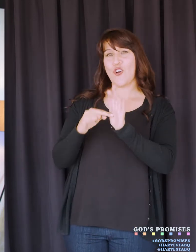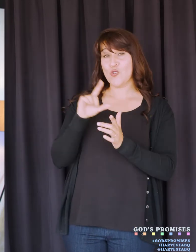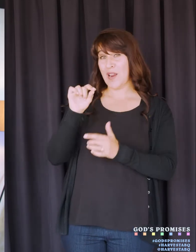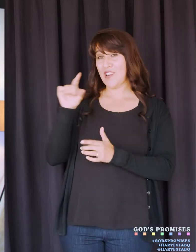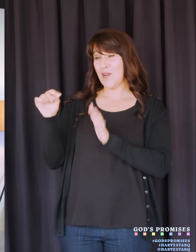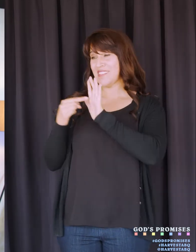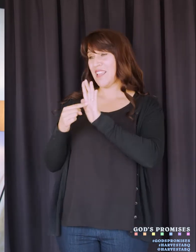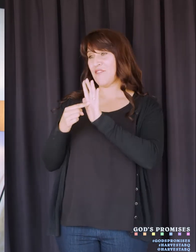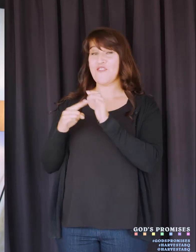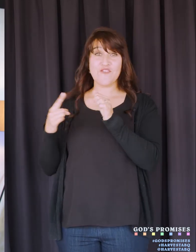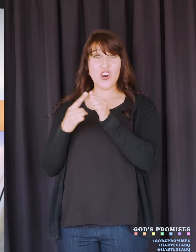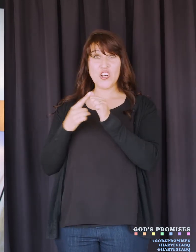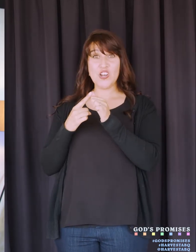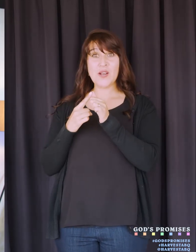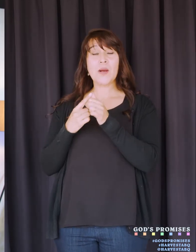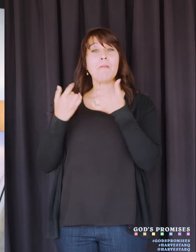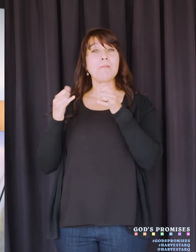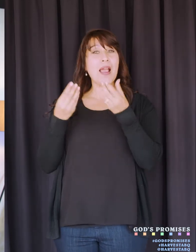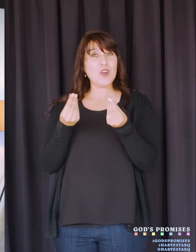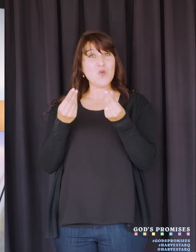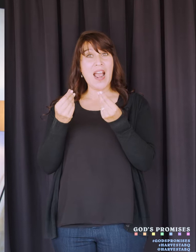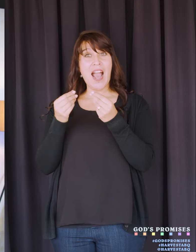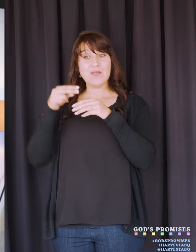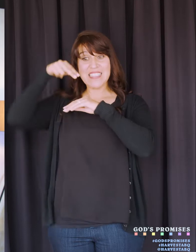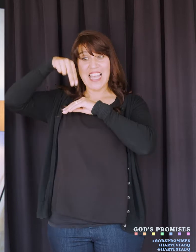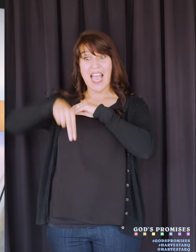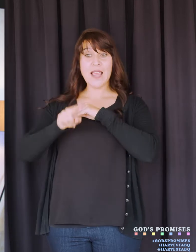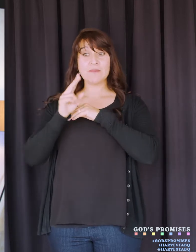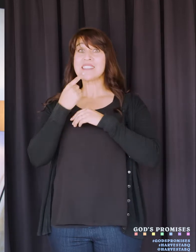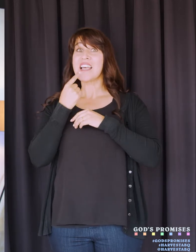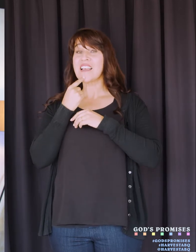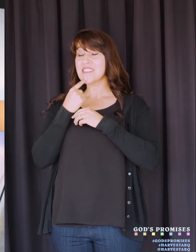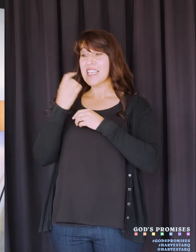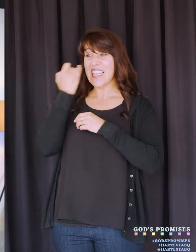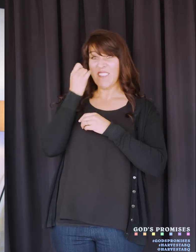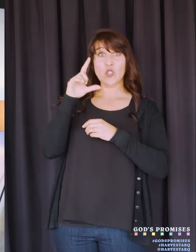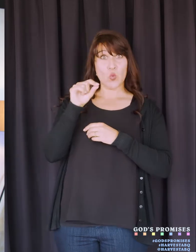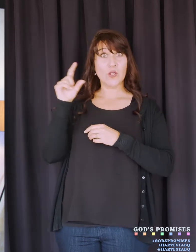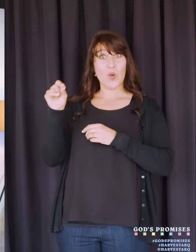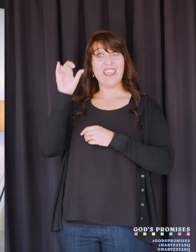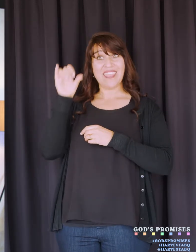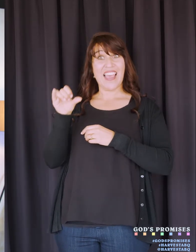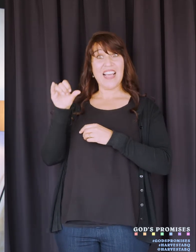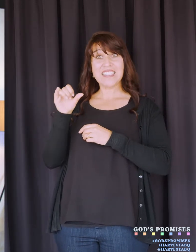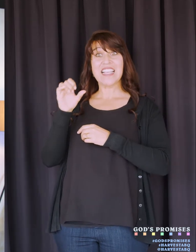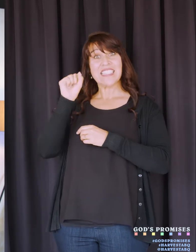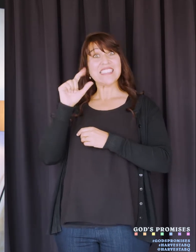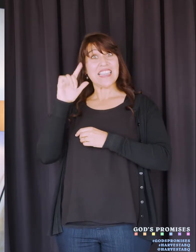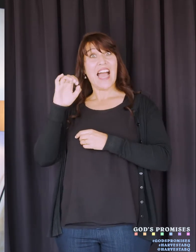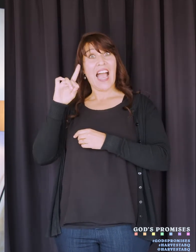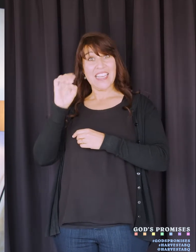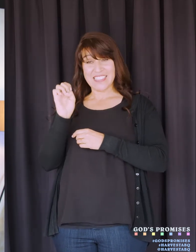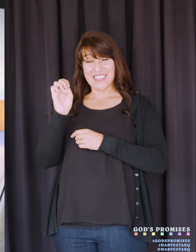The first one is the picture on a playground of a slide, and it just says this: if 2020 were a